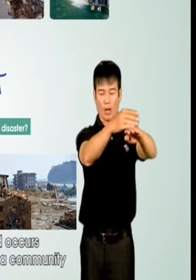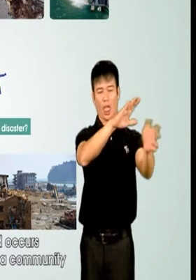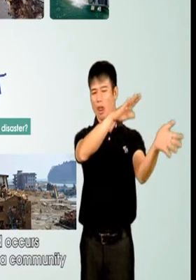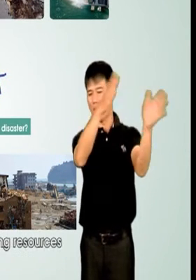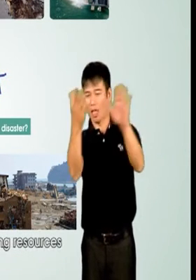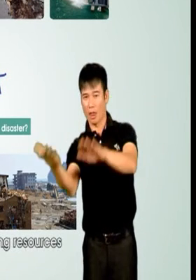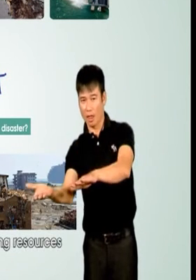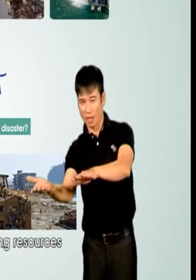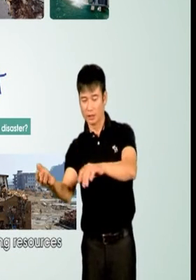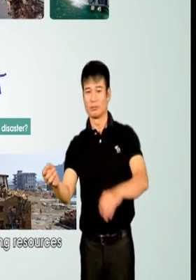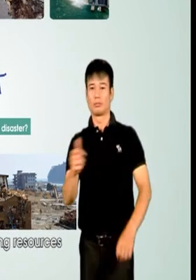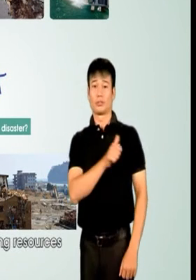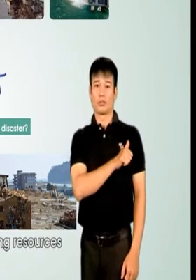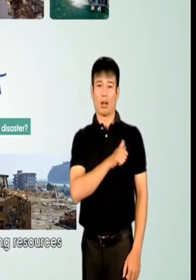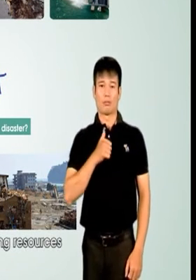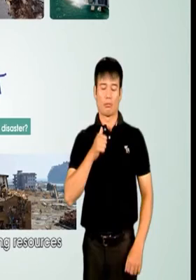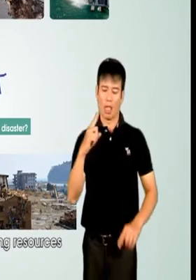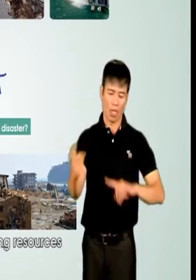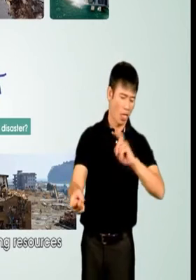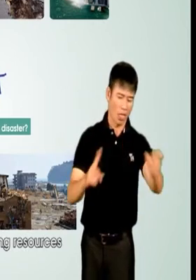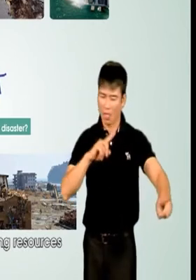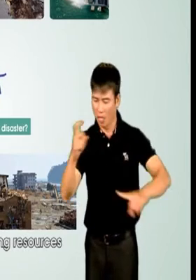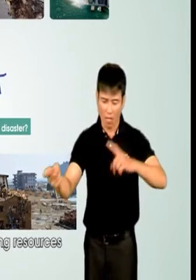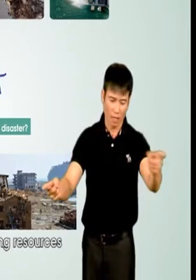community that cannot cope with its existing resources.